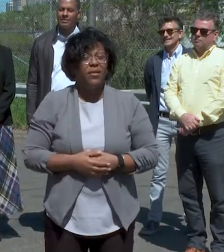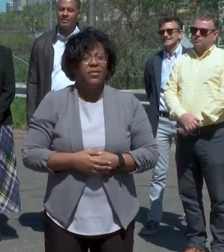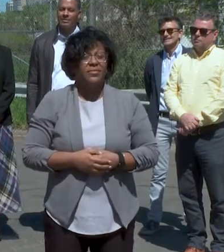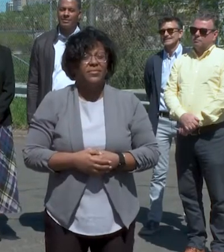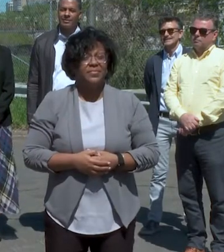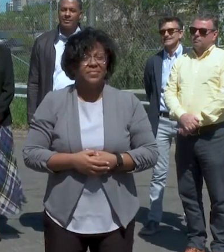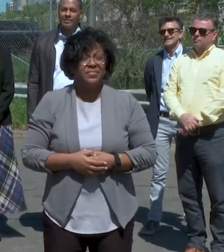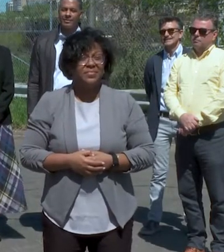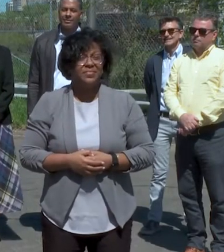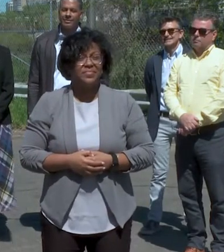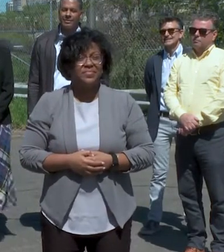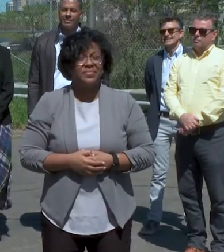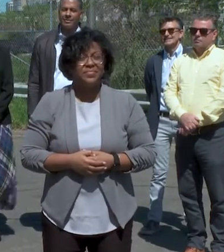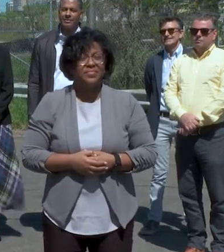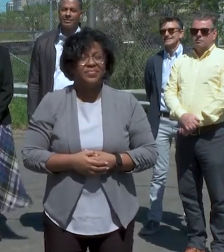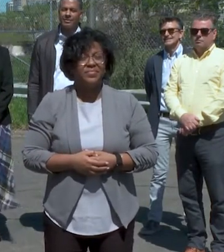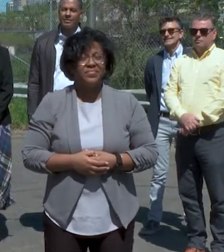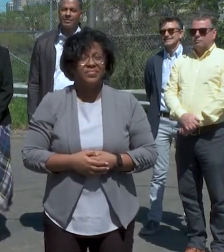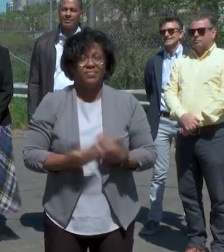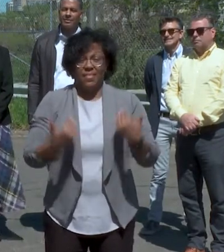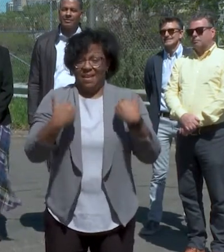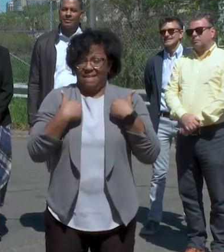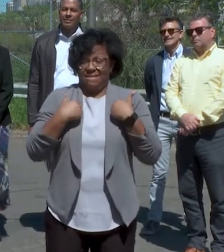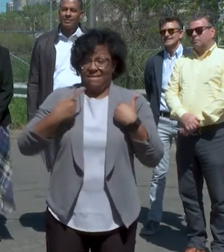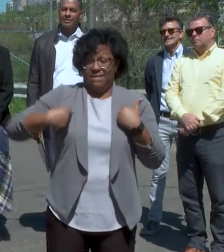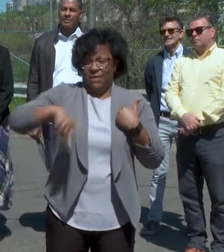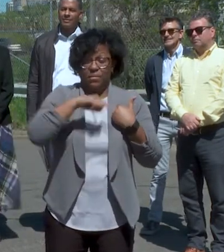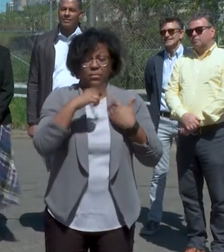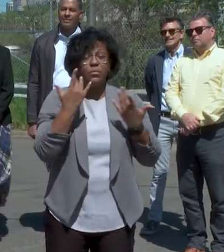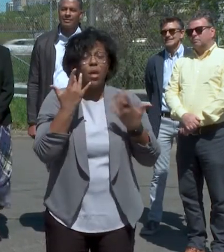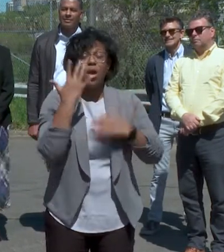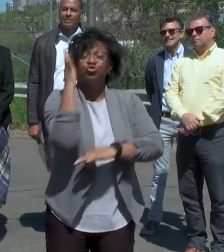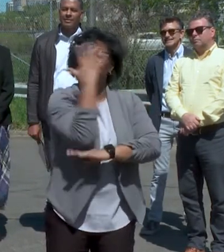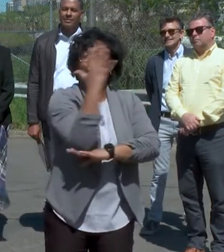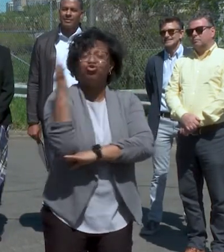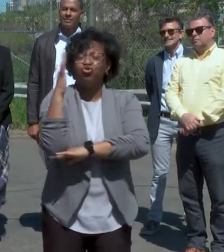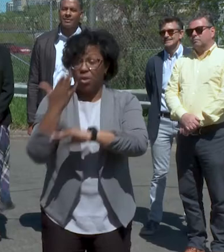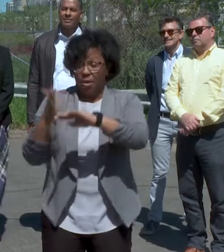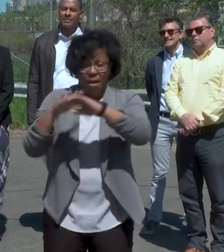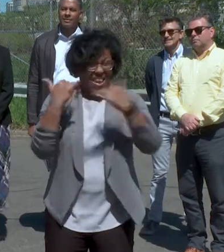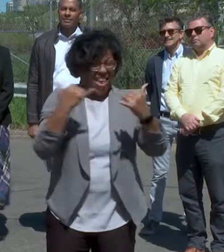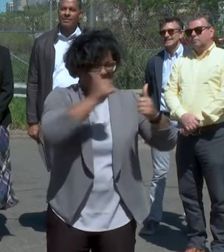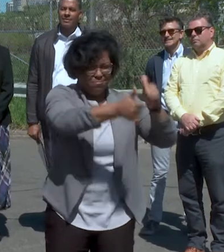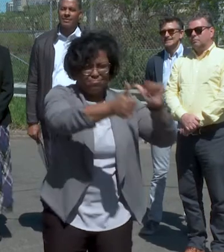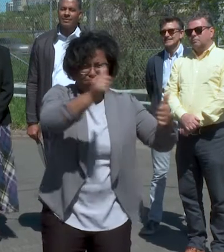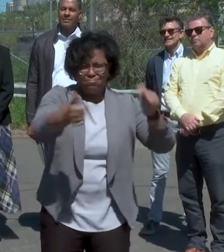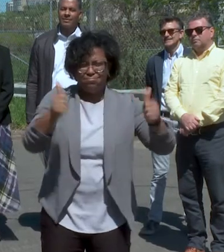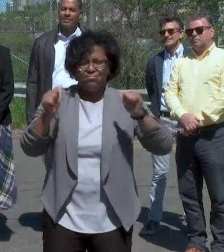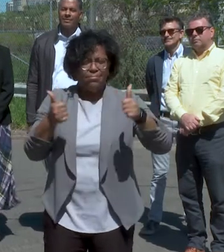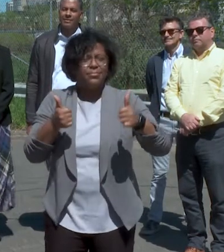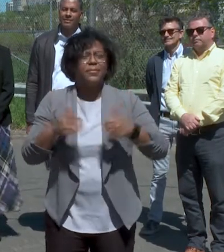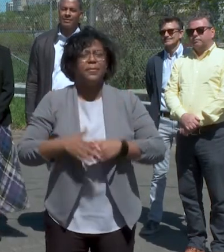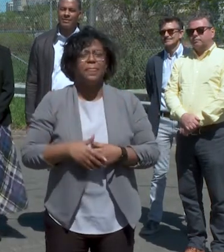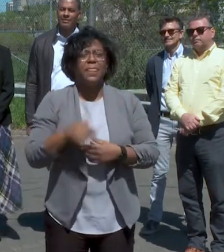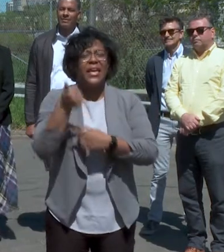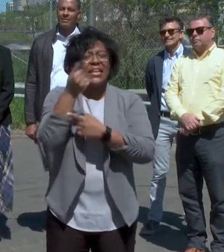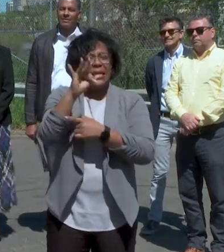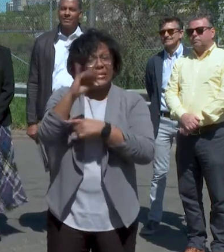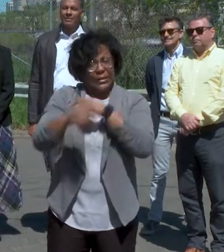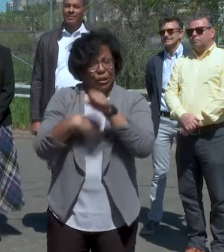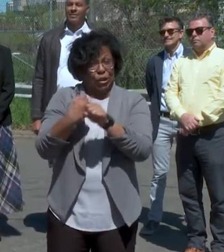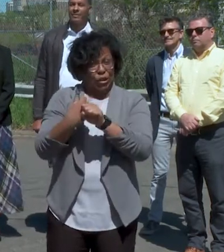19 or so years. Right now, there are around 600,000 trees that are managed by the Minneapolis Park Board here in our